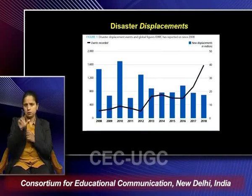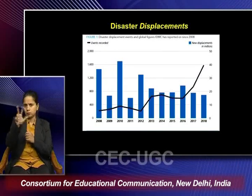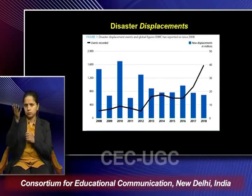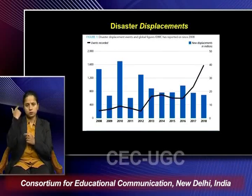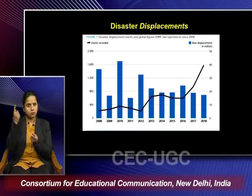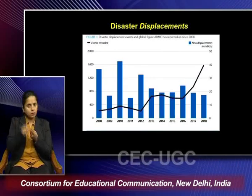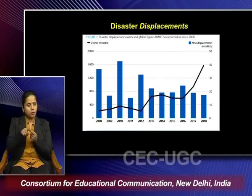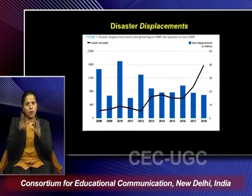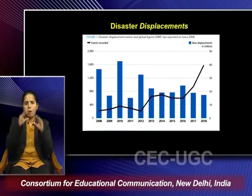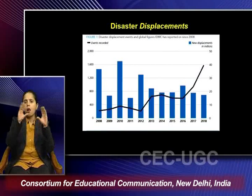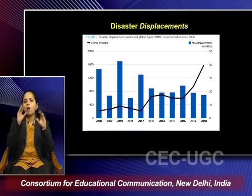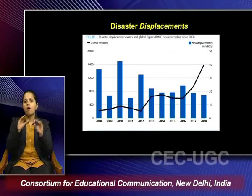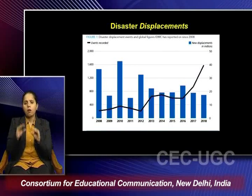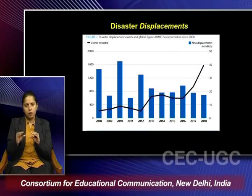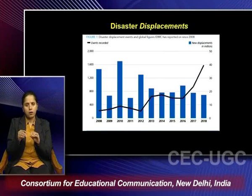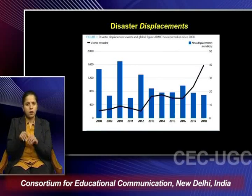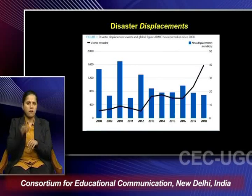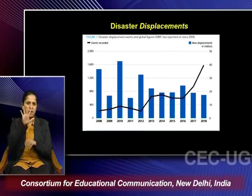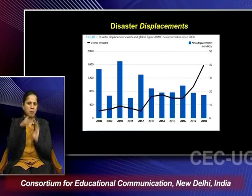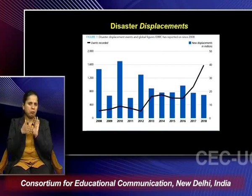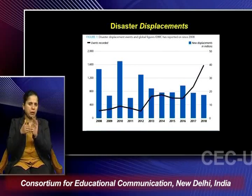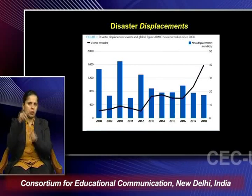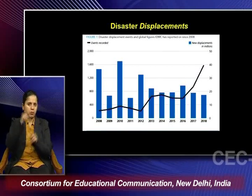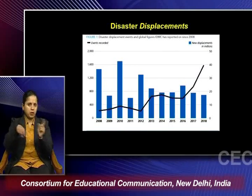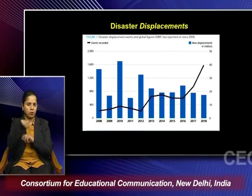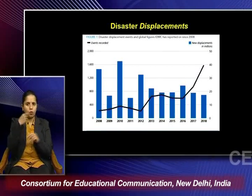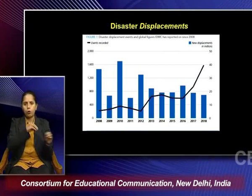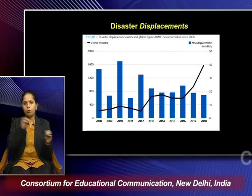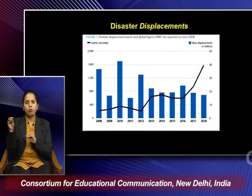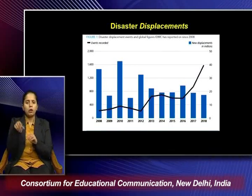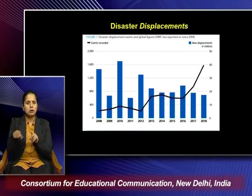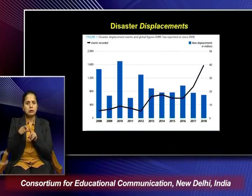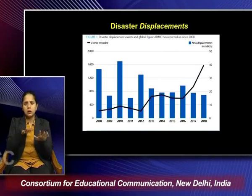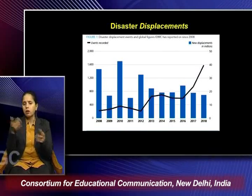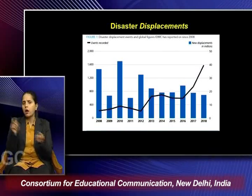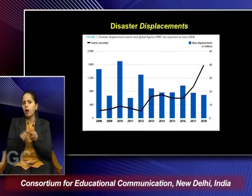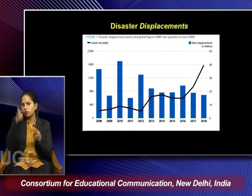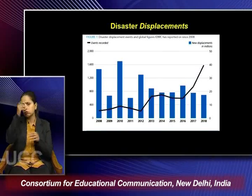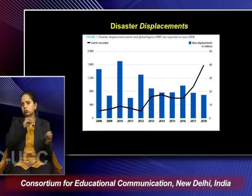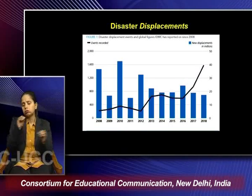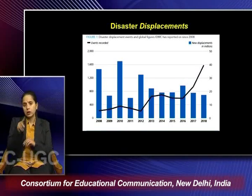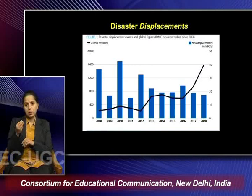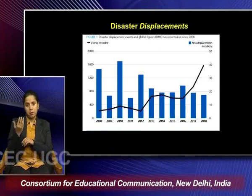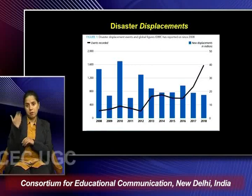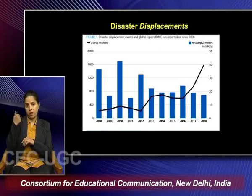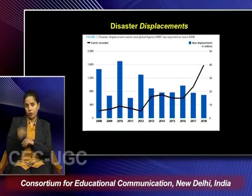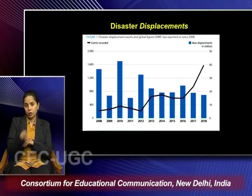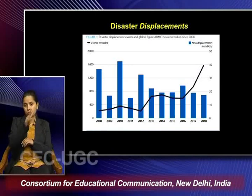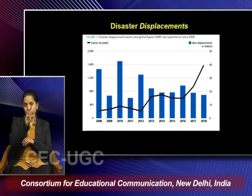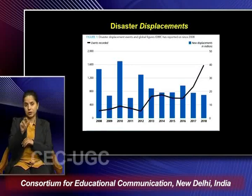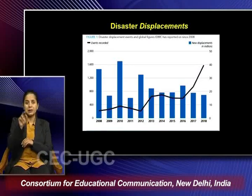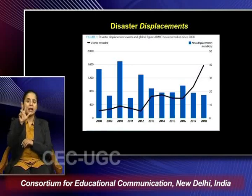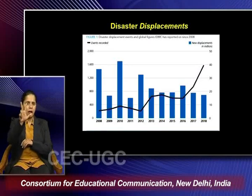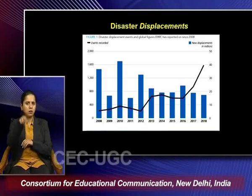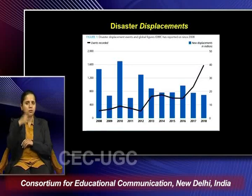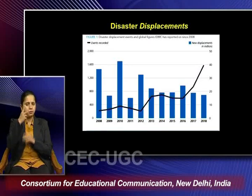was as low as 5 million people who were displaced due to disaster, and the recent data from 2080 shows